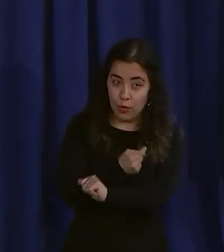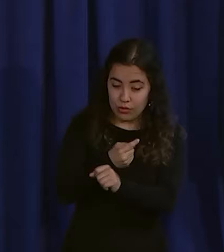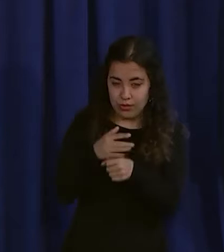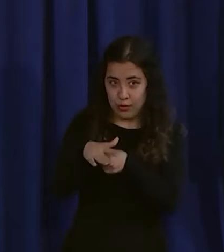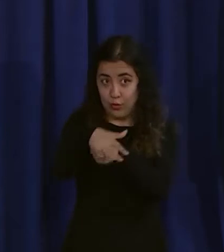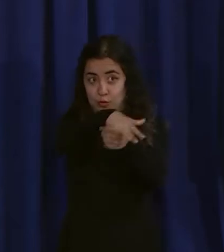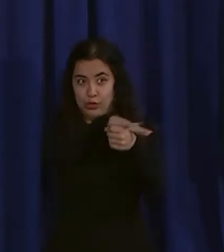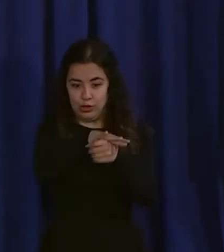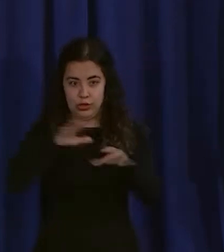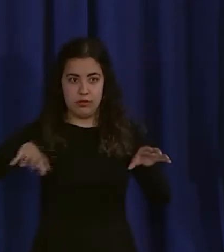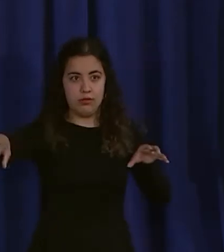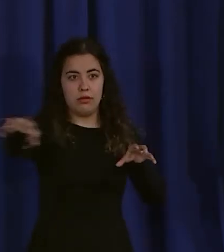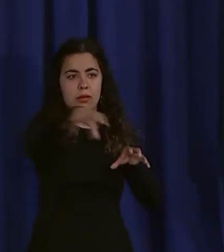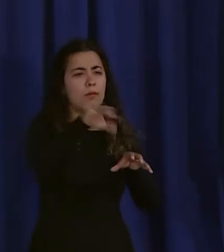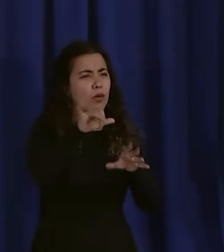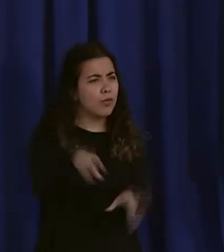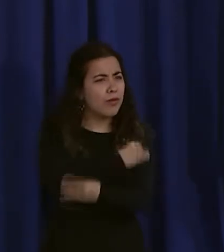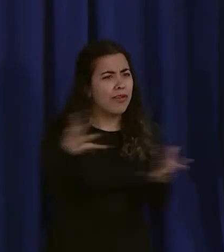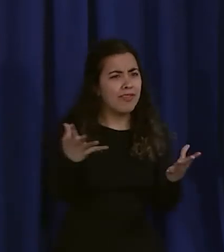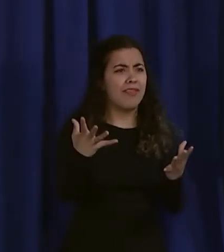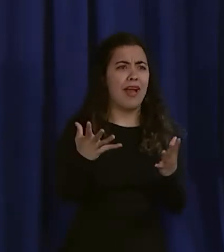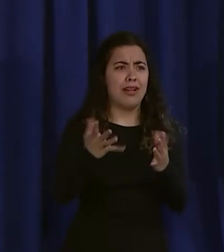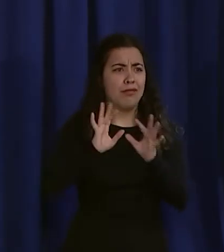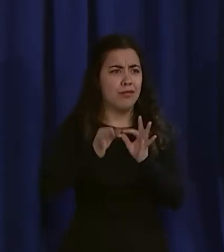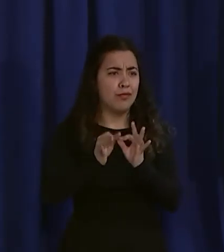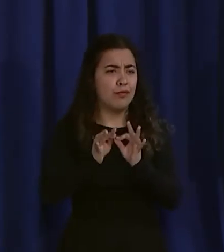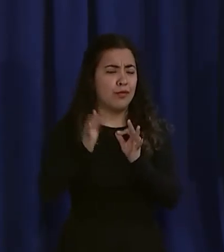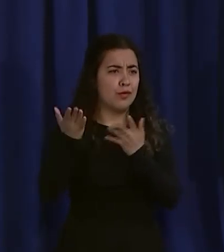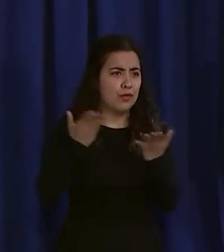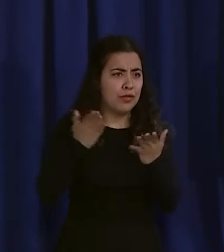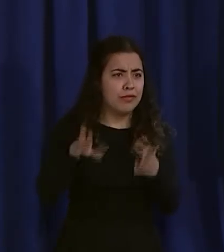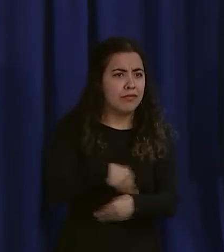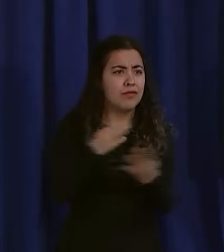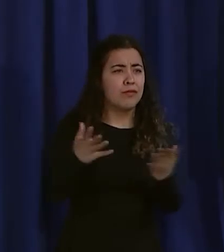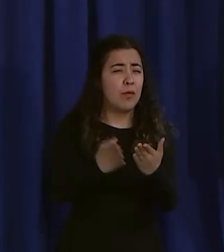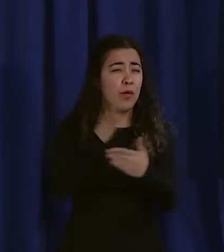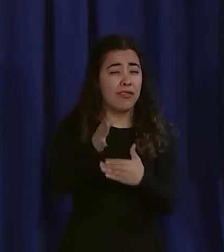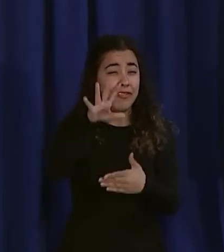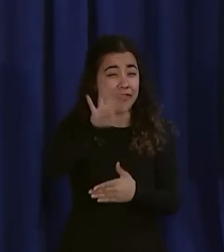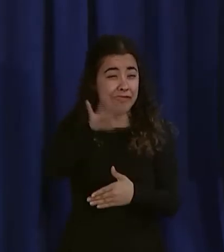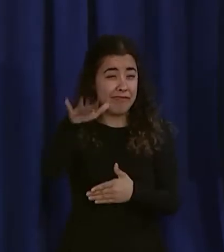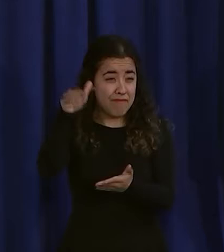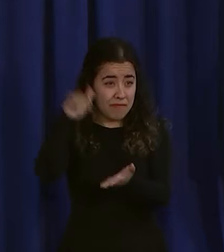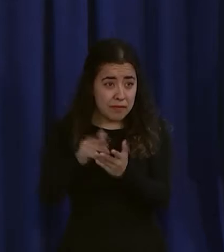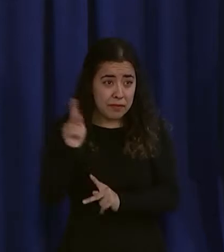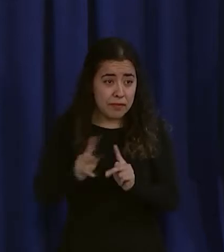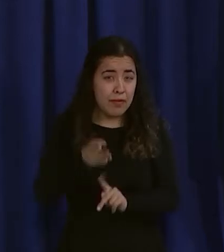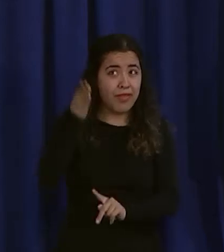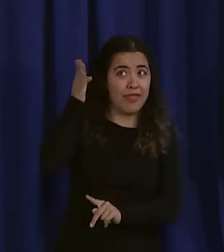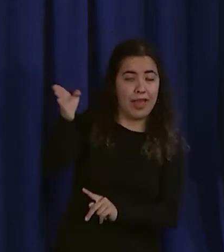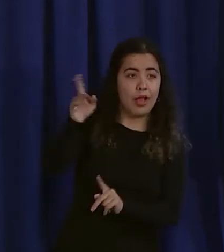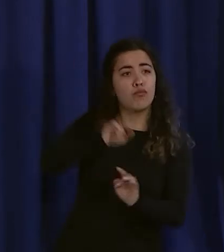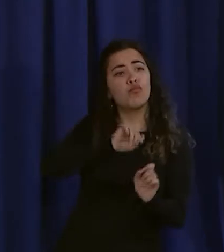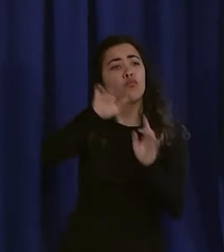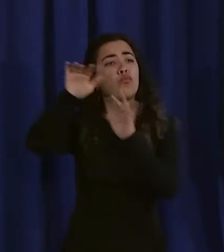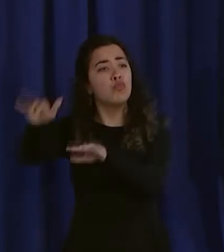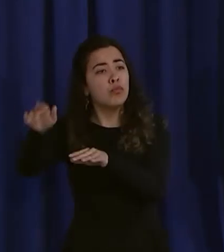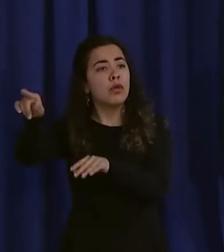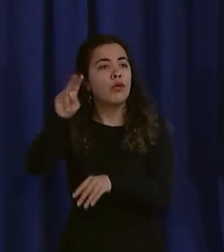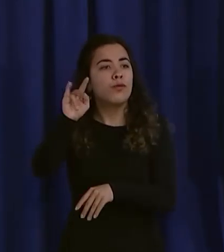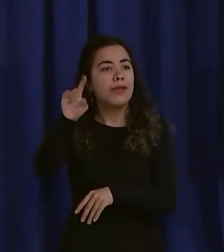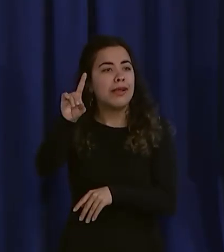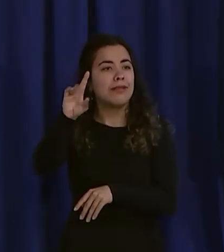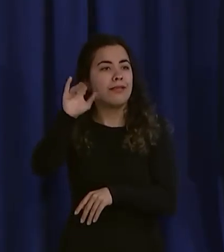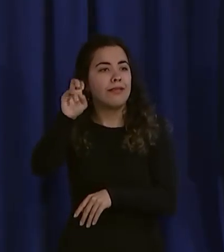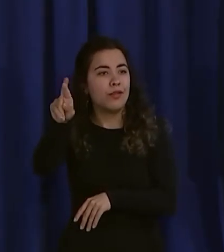and provided translation services to more than 55,000 people who got vaccinated at the United Center. The United Center drive-through remains